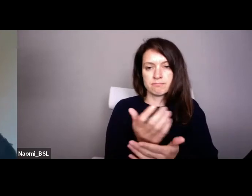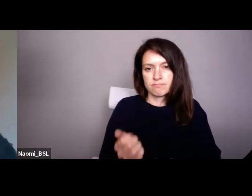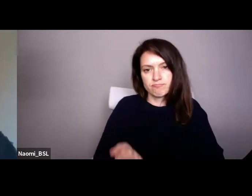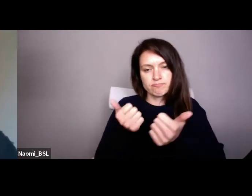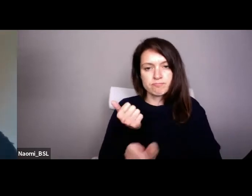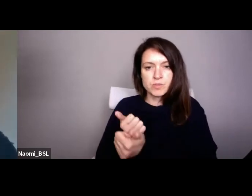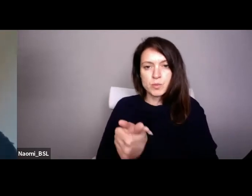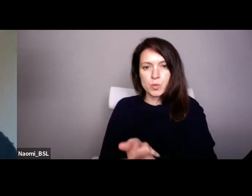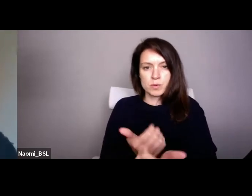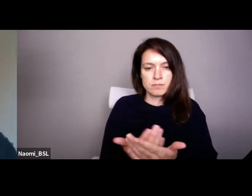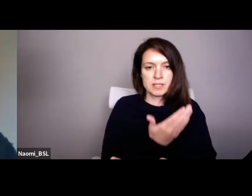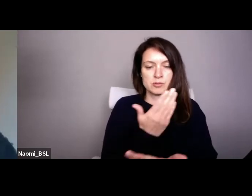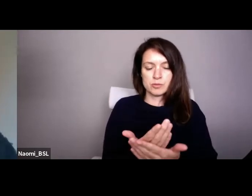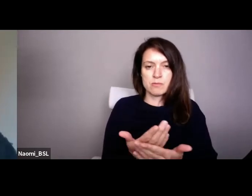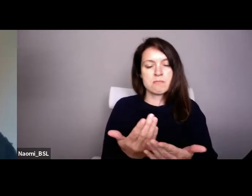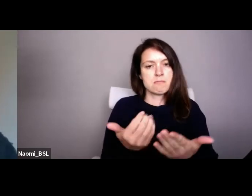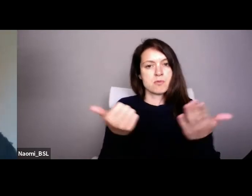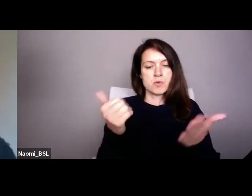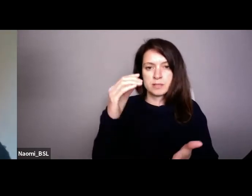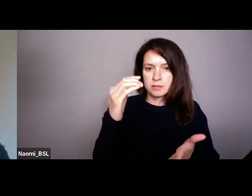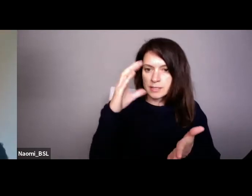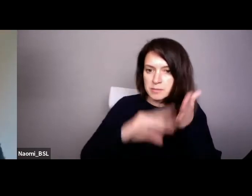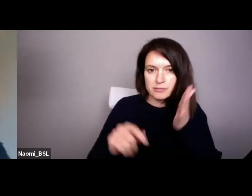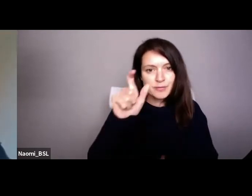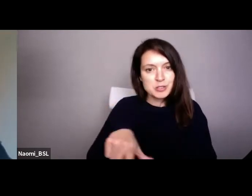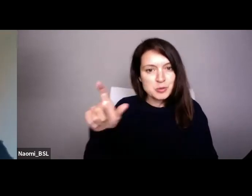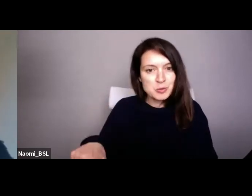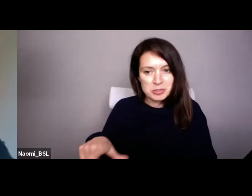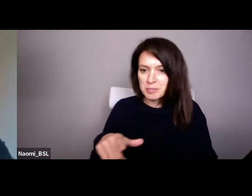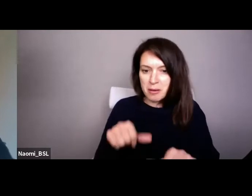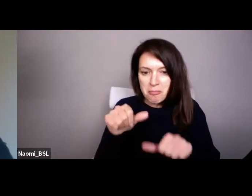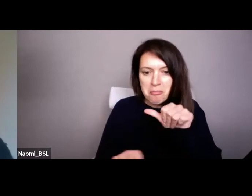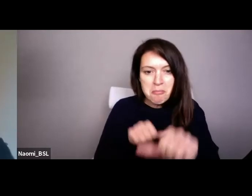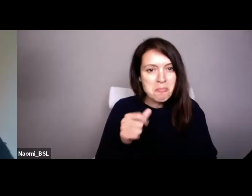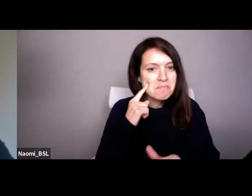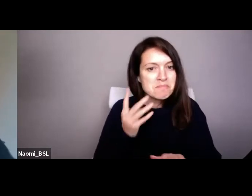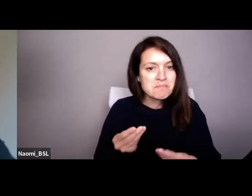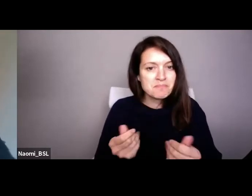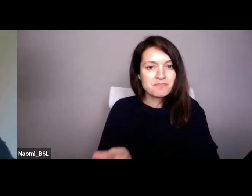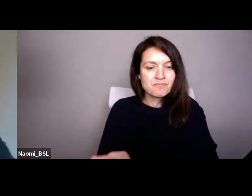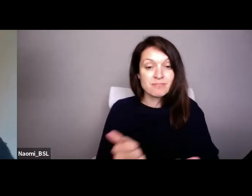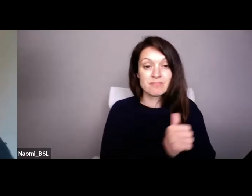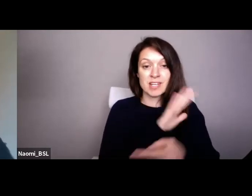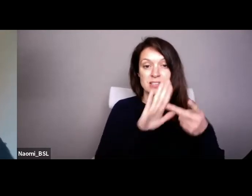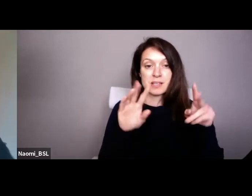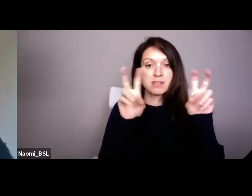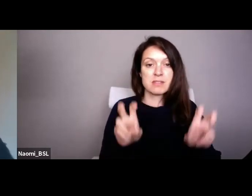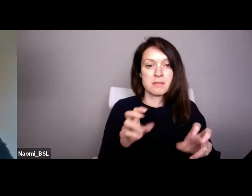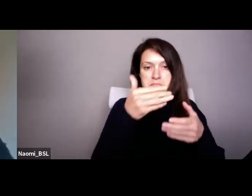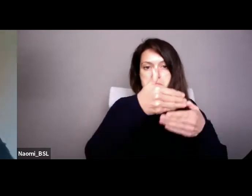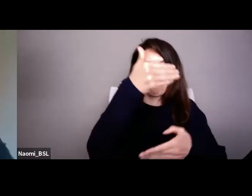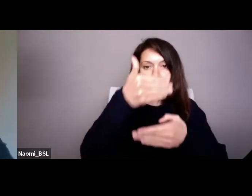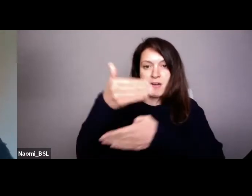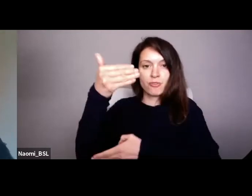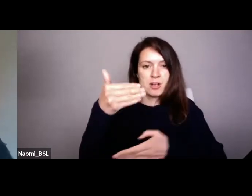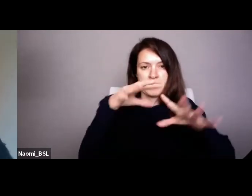of equitable student experience. The second theme was around removing of barriers. So I think that was really focused around